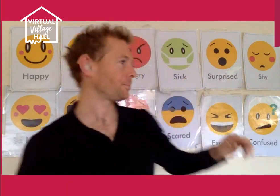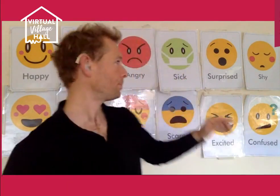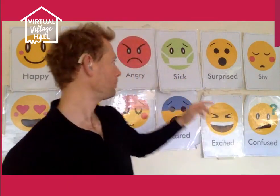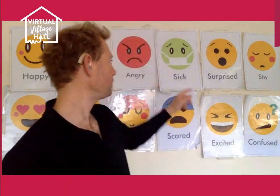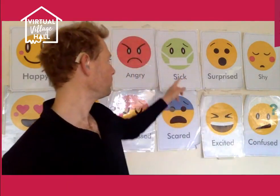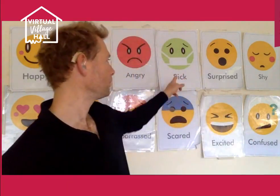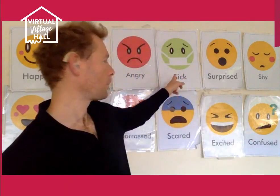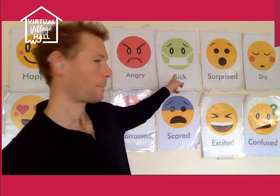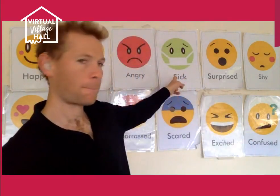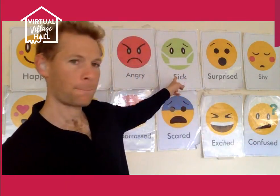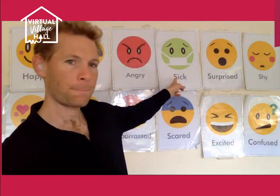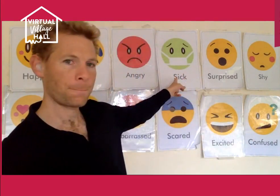Okay.